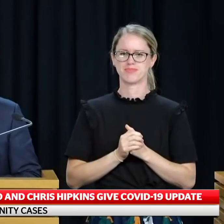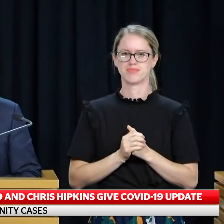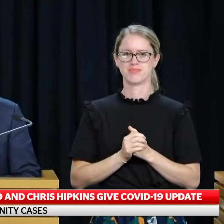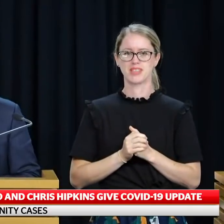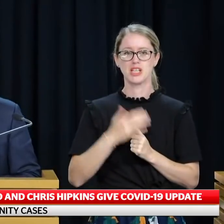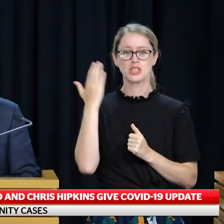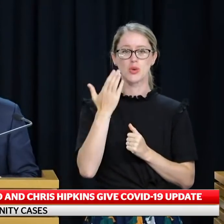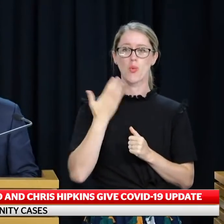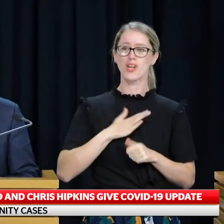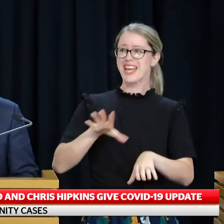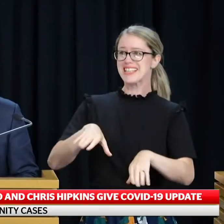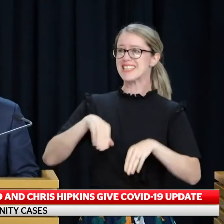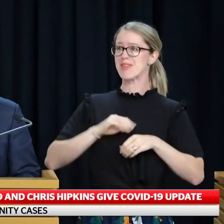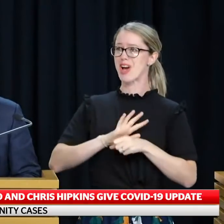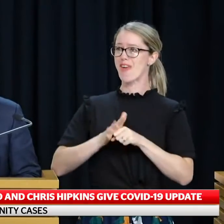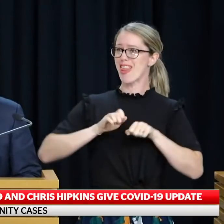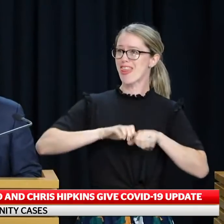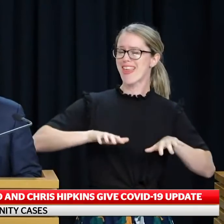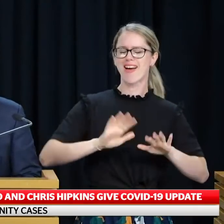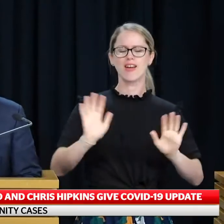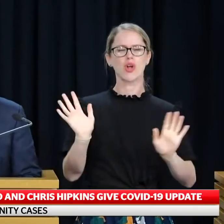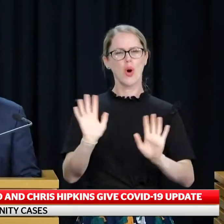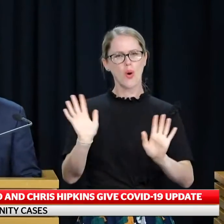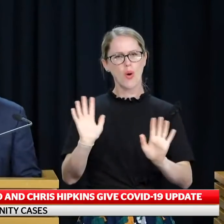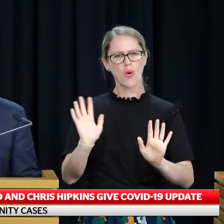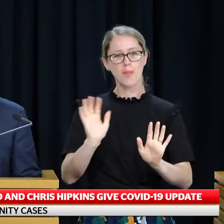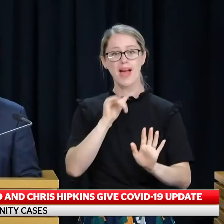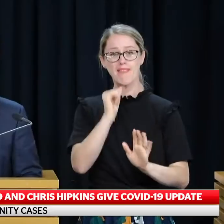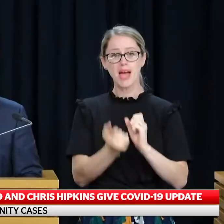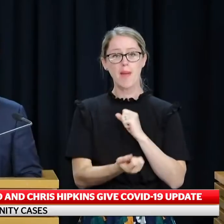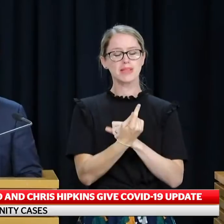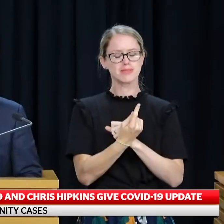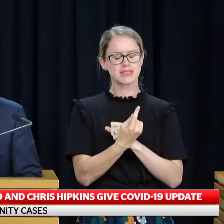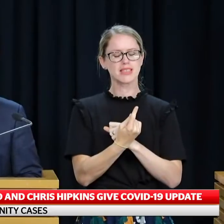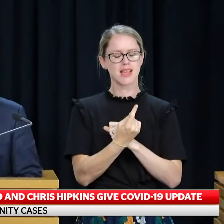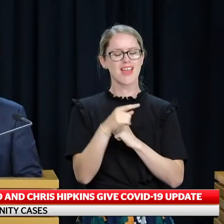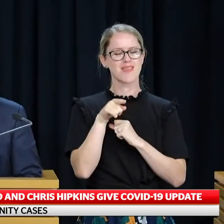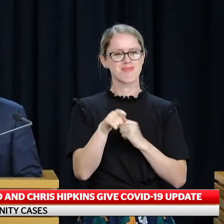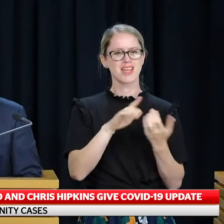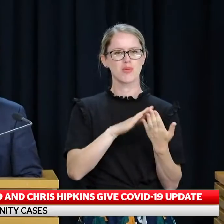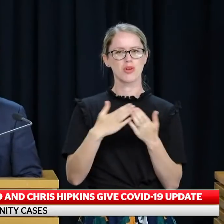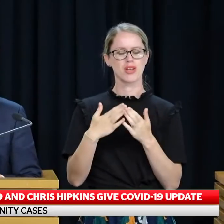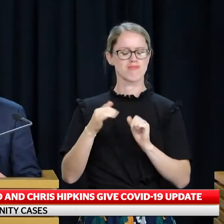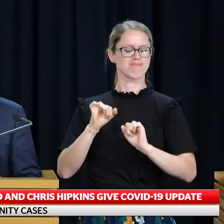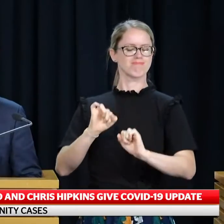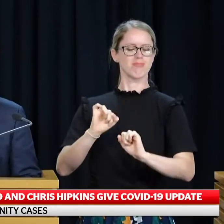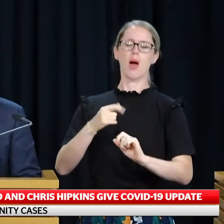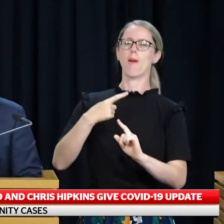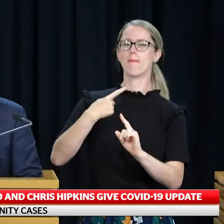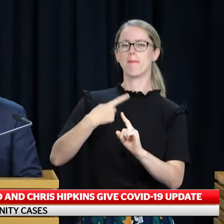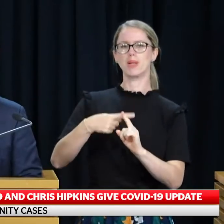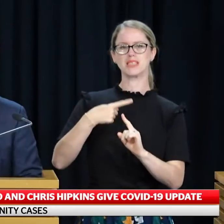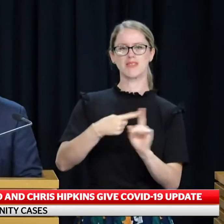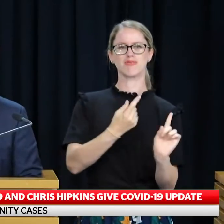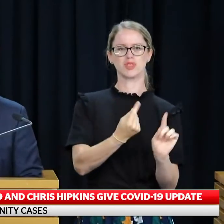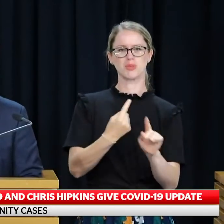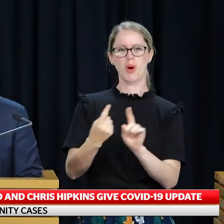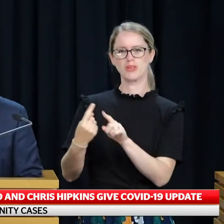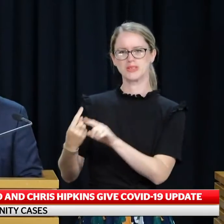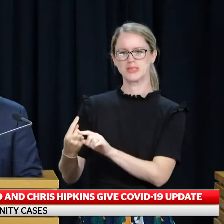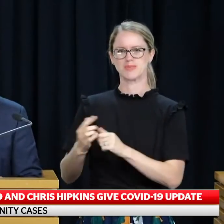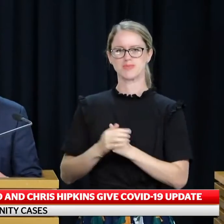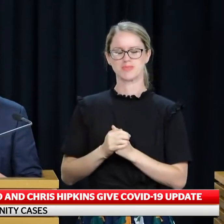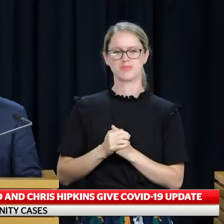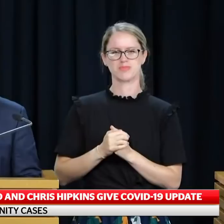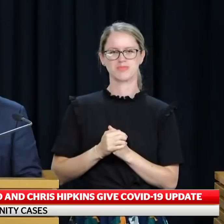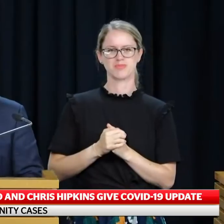invites COVID-19 into their community, but when that happens and a community responds as positively as this one has,